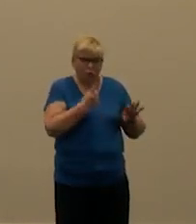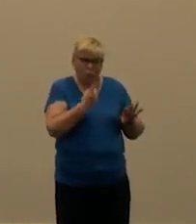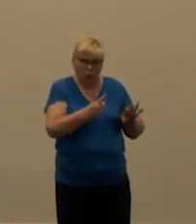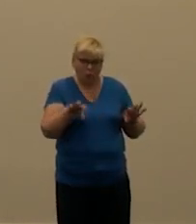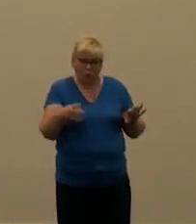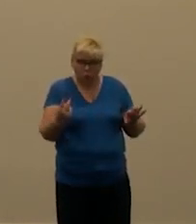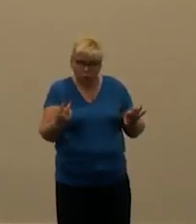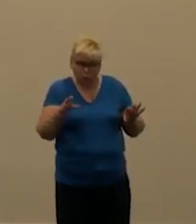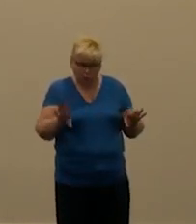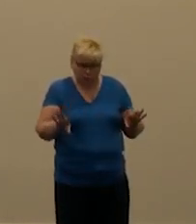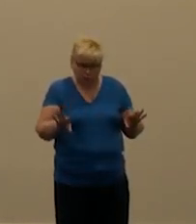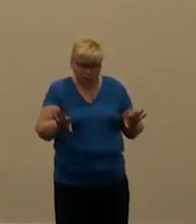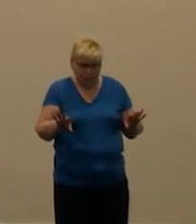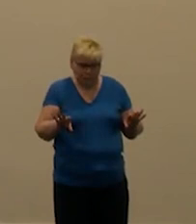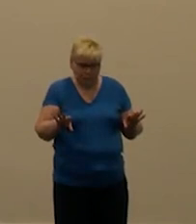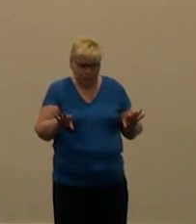two, and